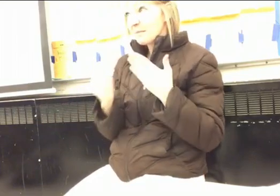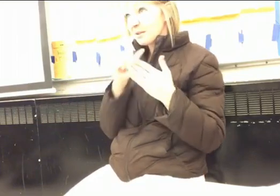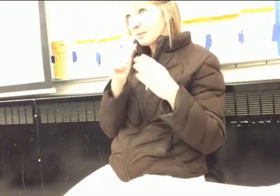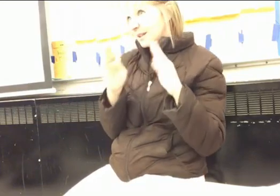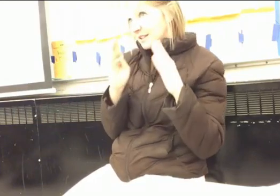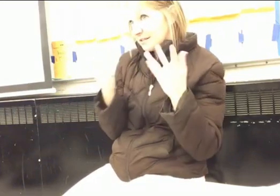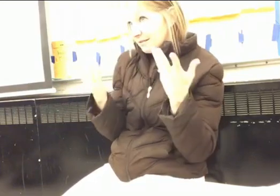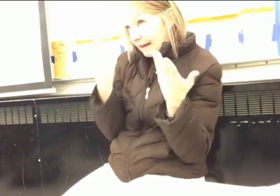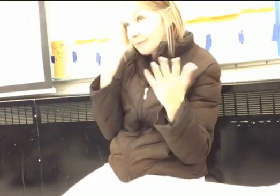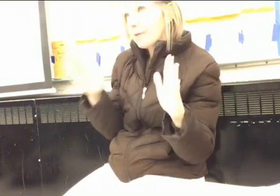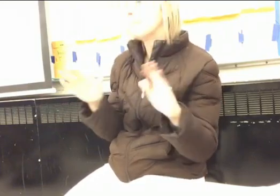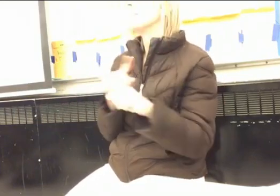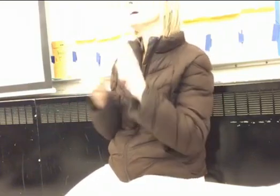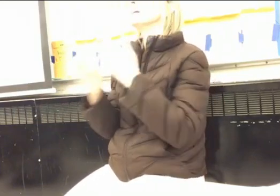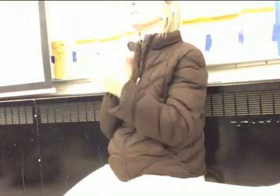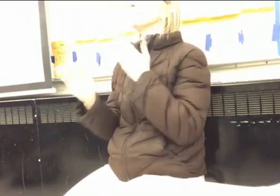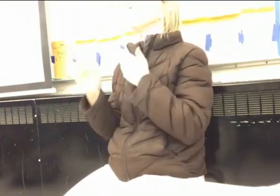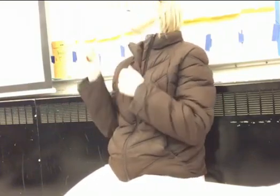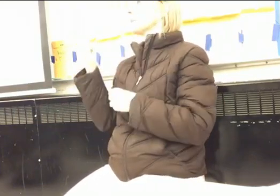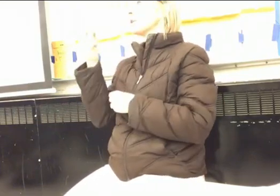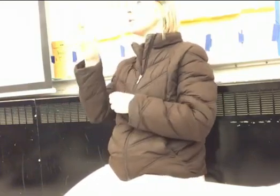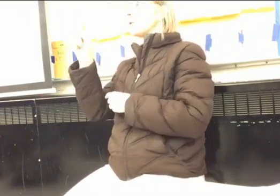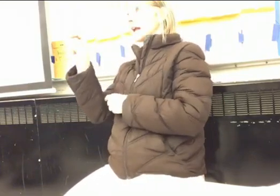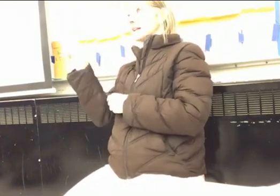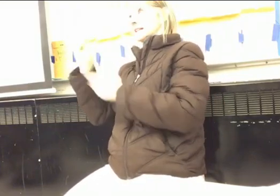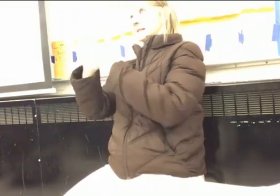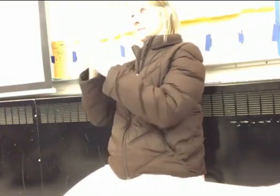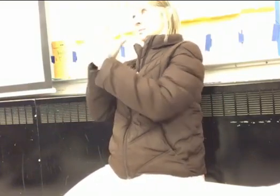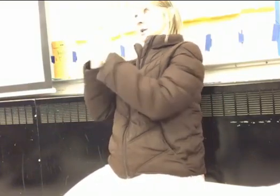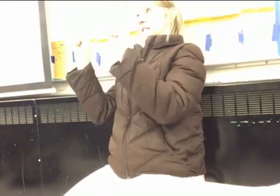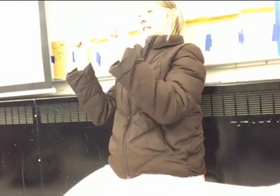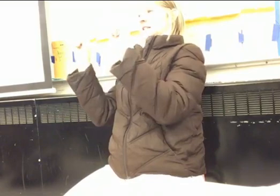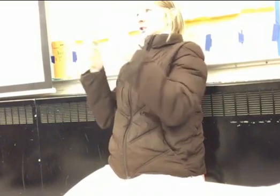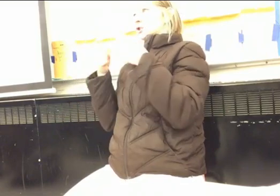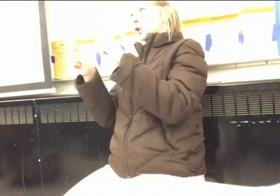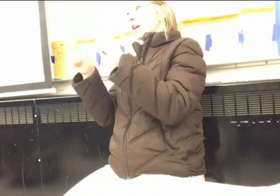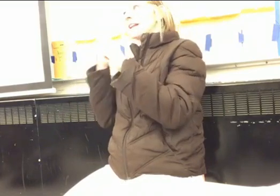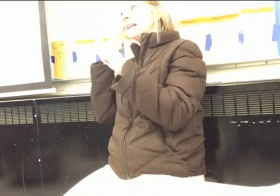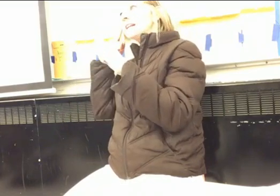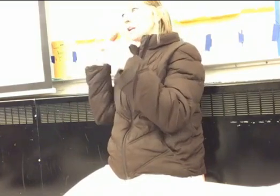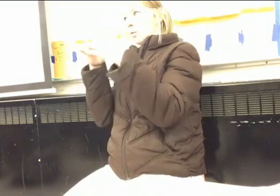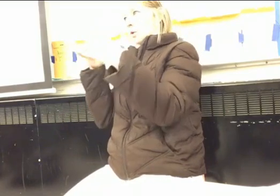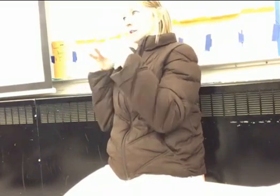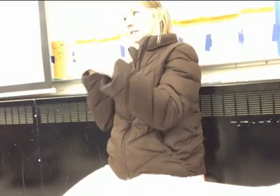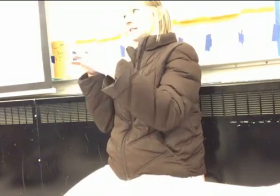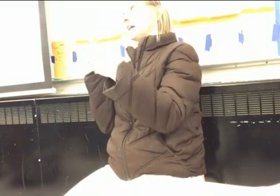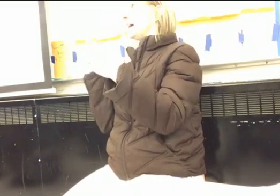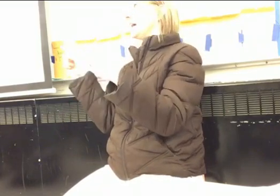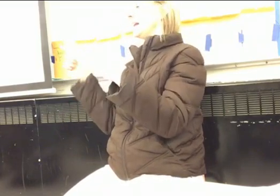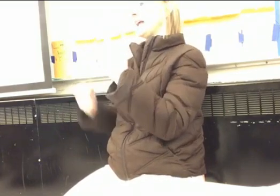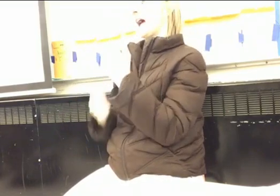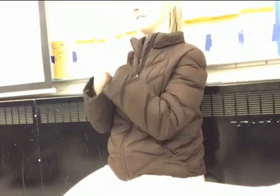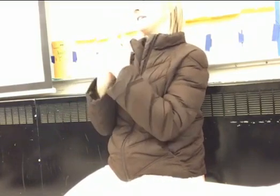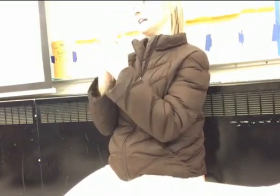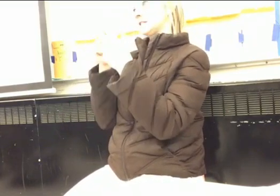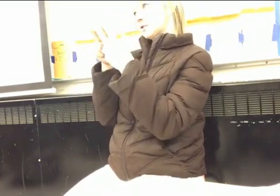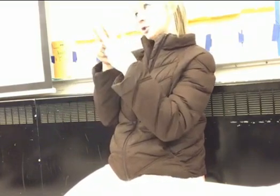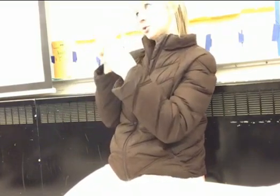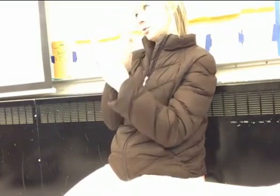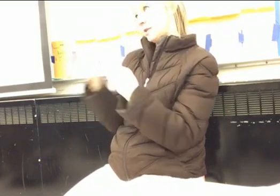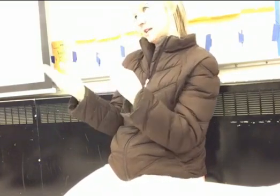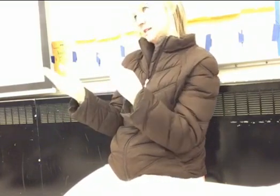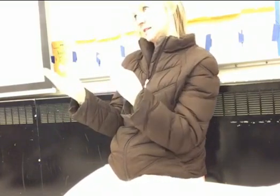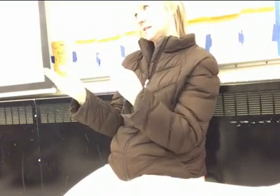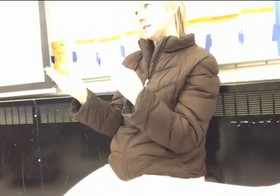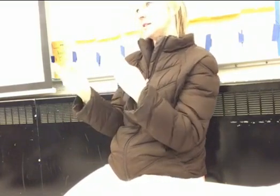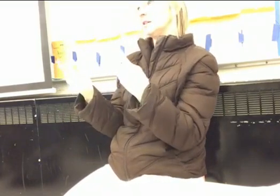don't know. Anyways, so Ulysses S. Grant is going to be the president during these Indian Wars. And he begins to advocate for two things. So what you need to have next